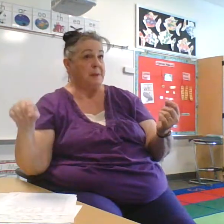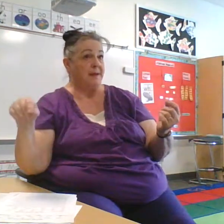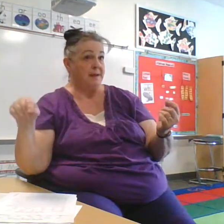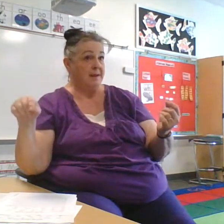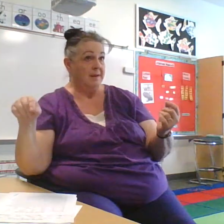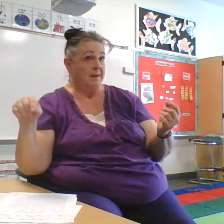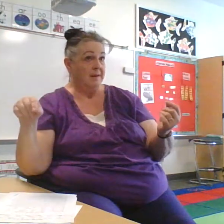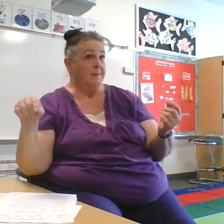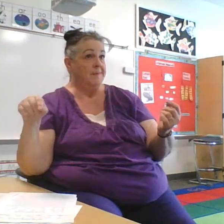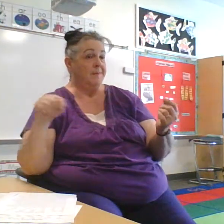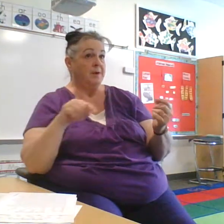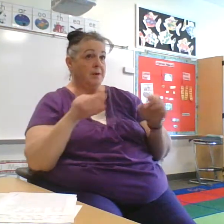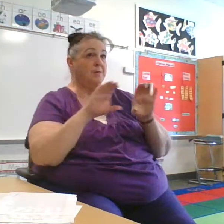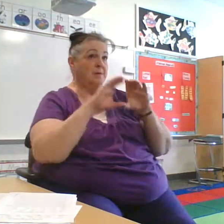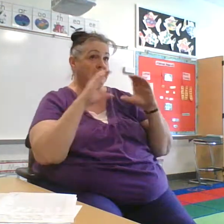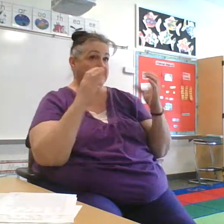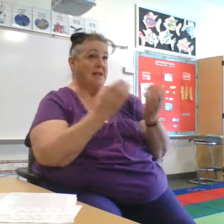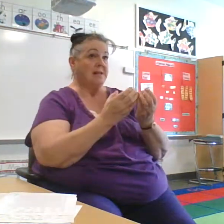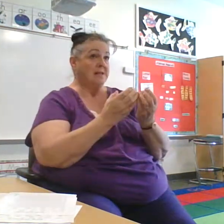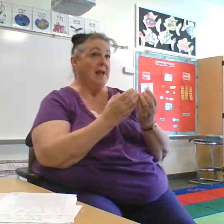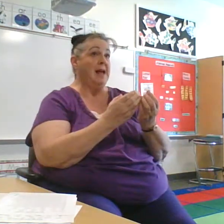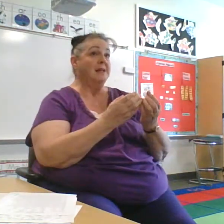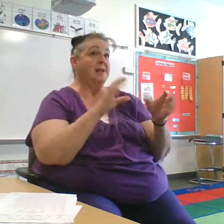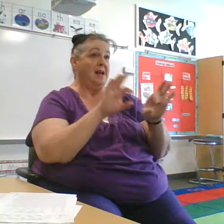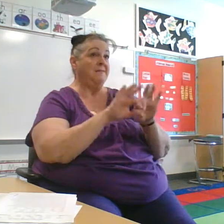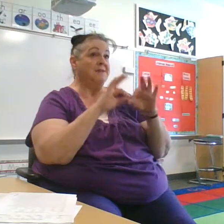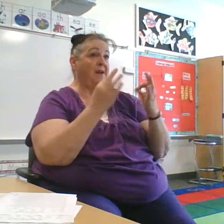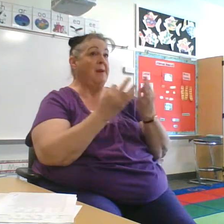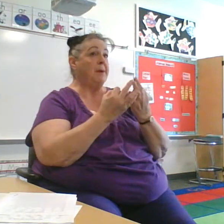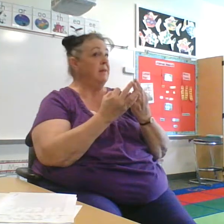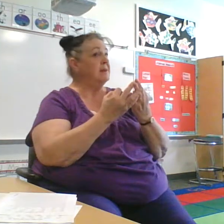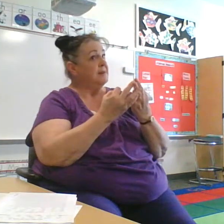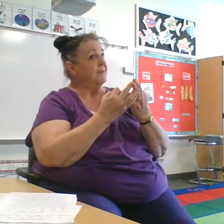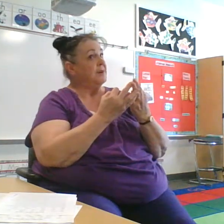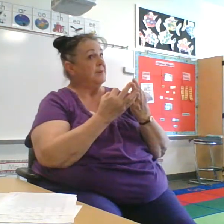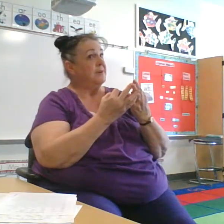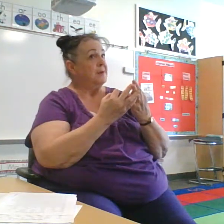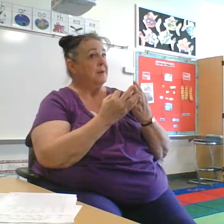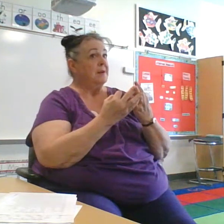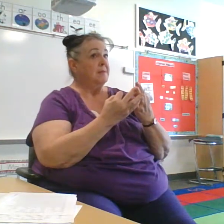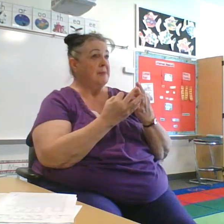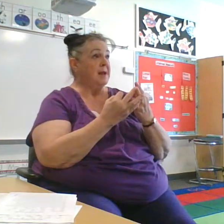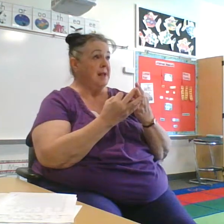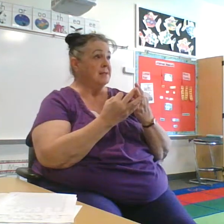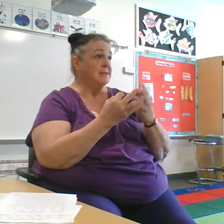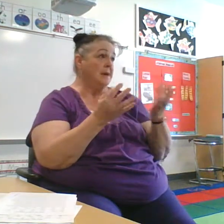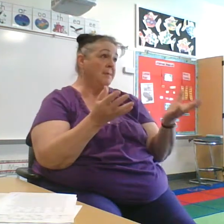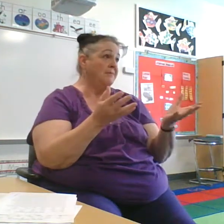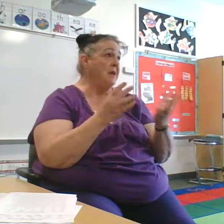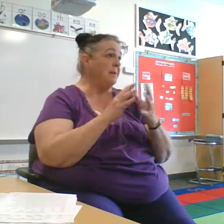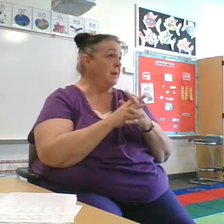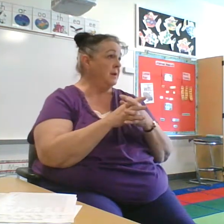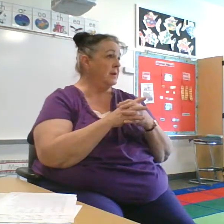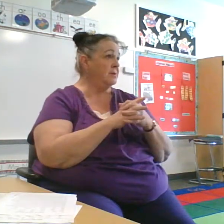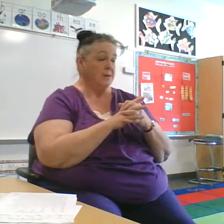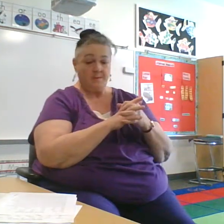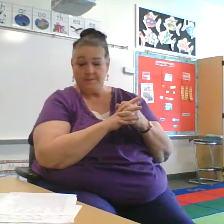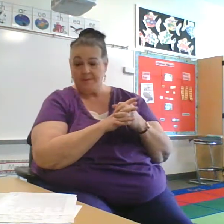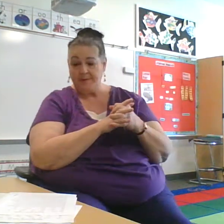spell. You know, C is class, F is family. They're different. My class is not my family, you know, so helps